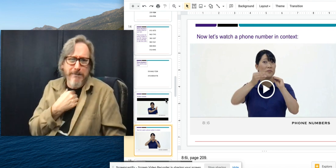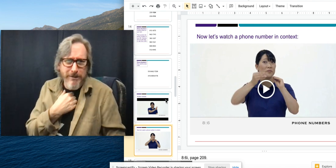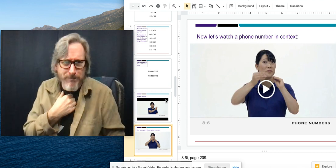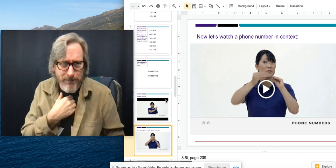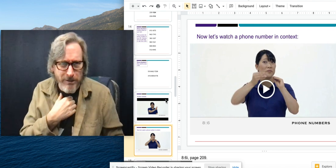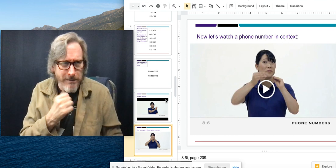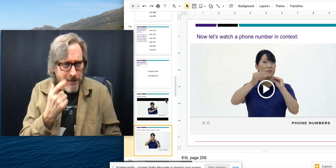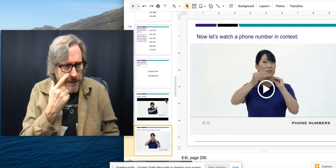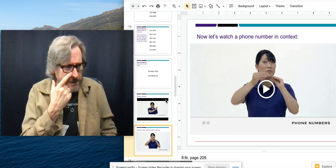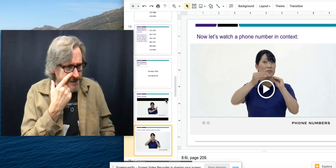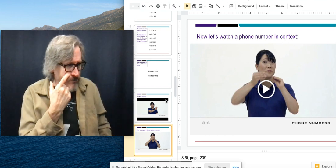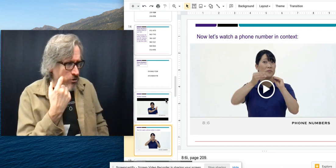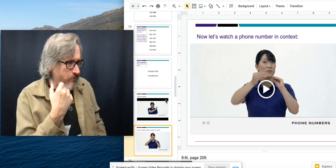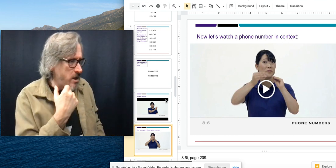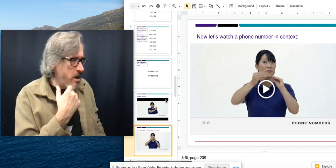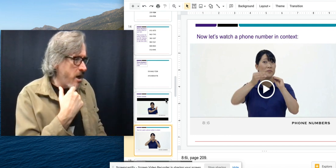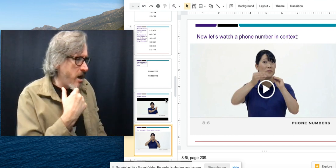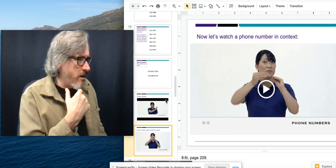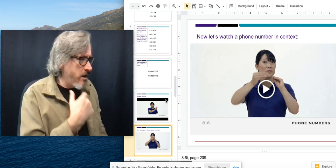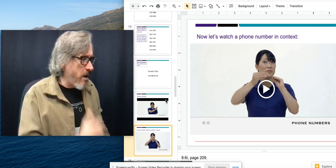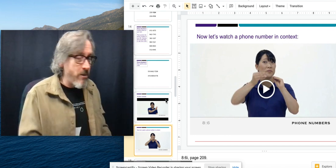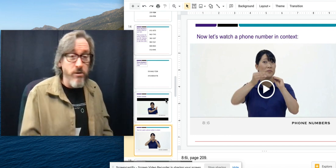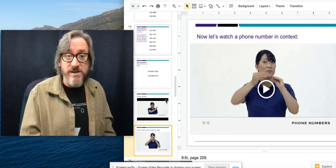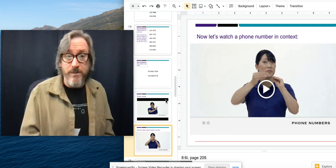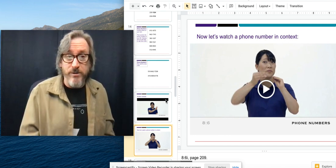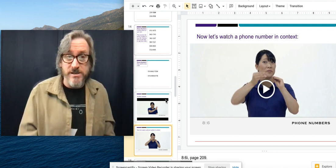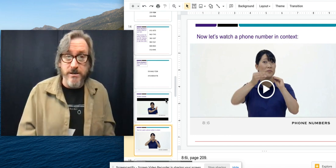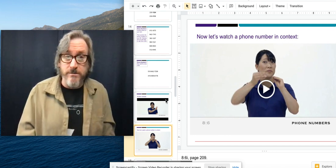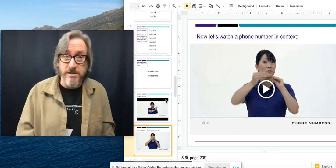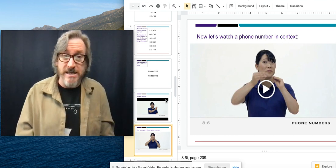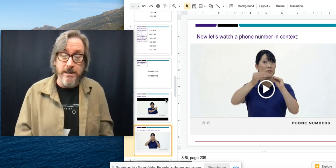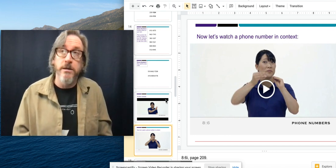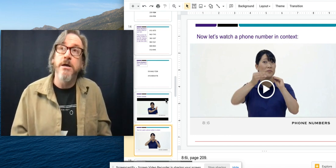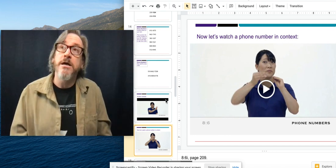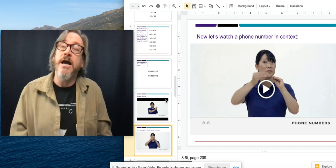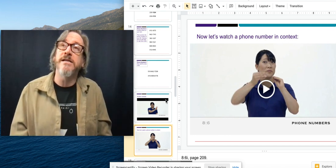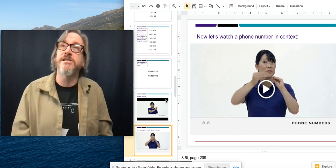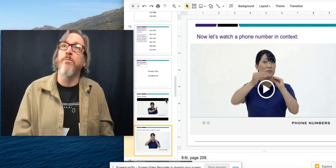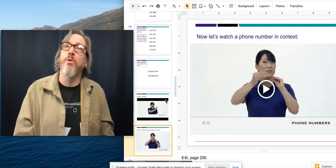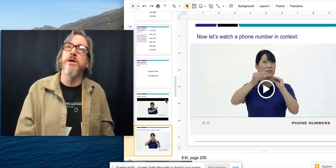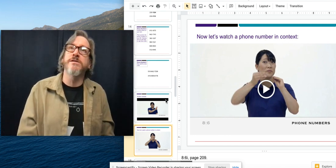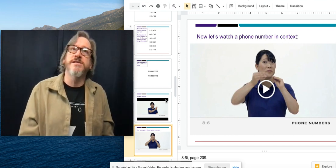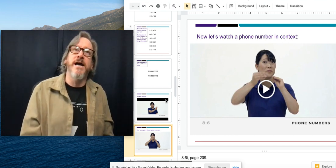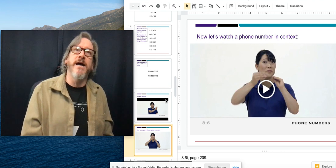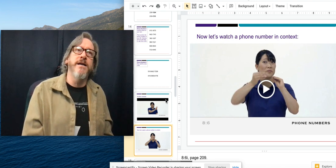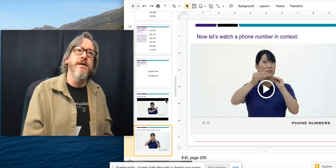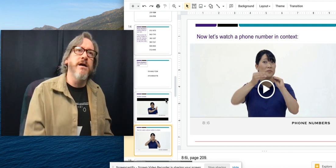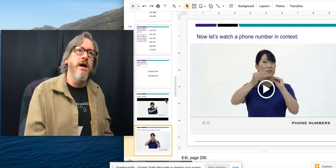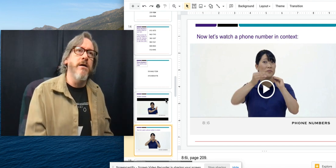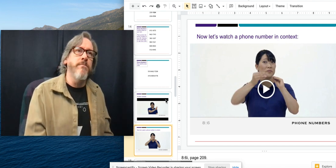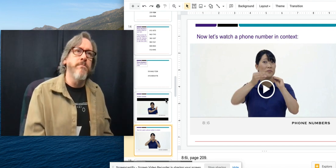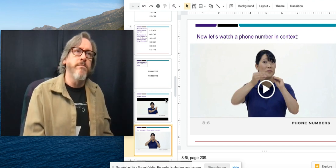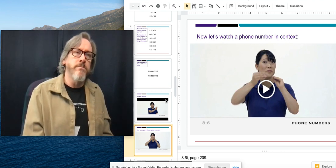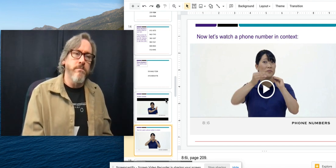to be with people in the same room about movies people had seen, and someone